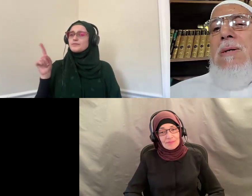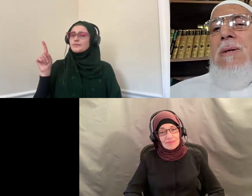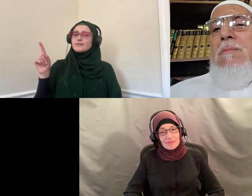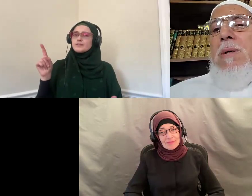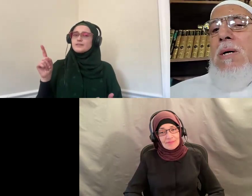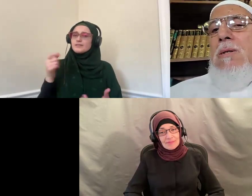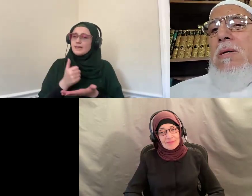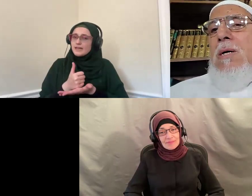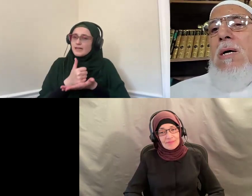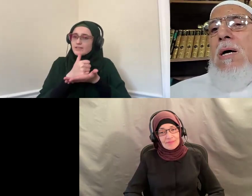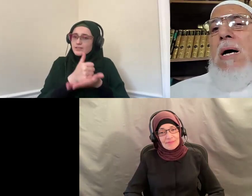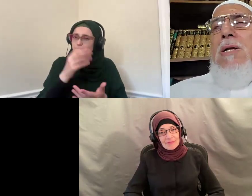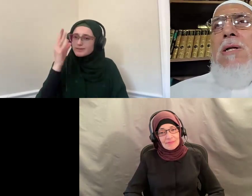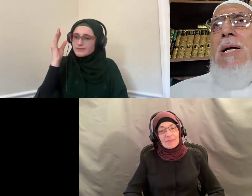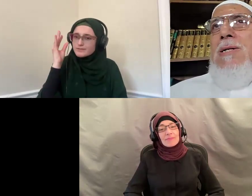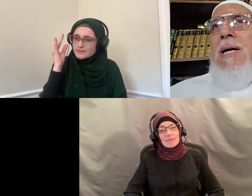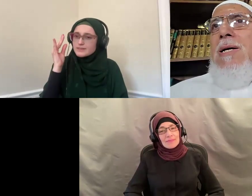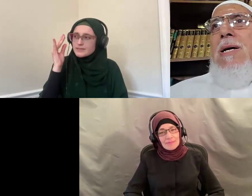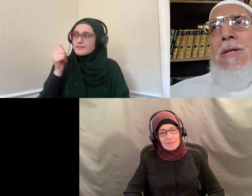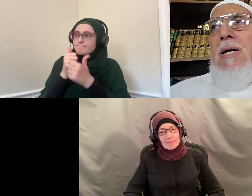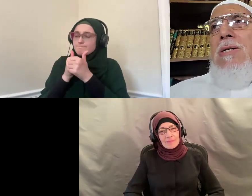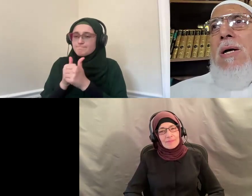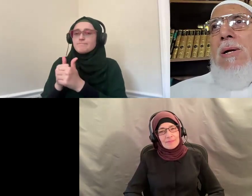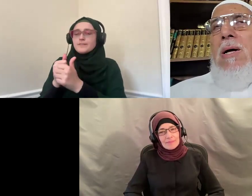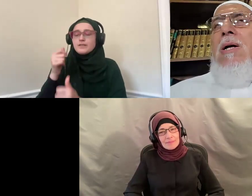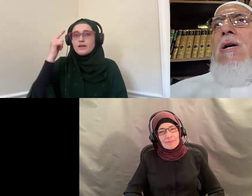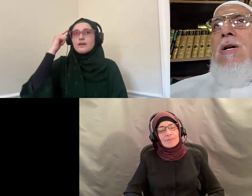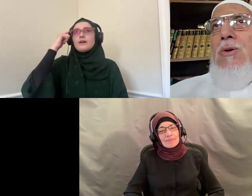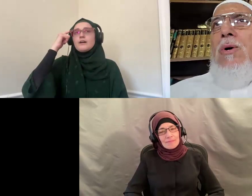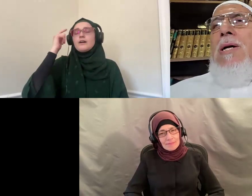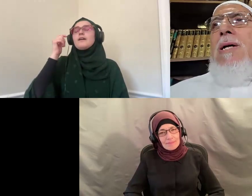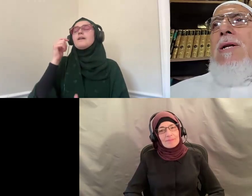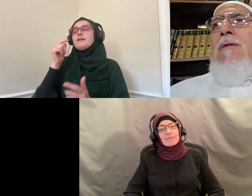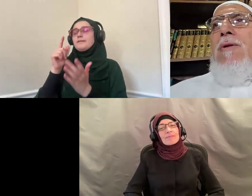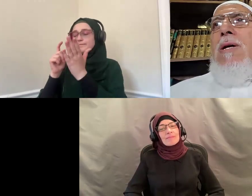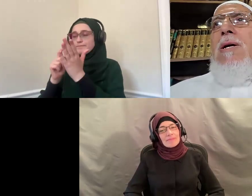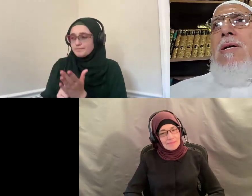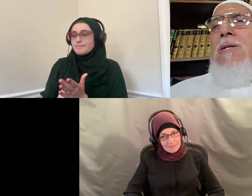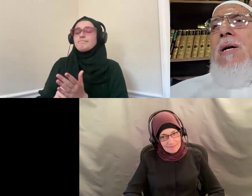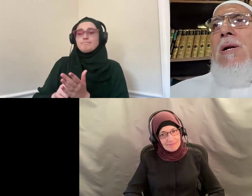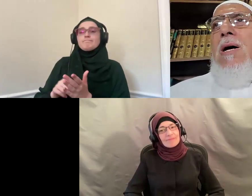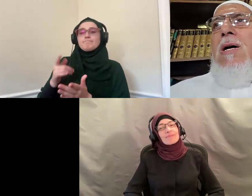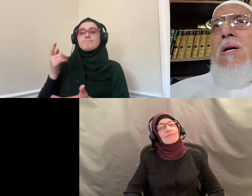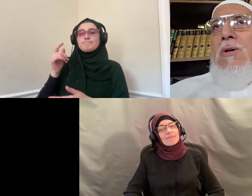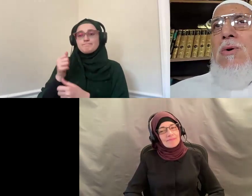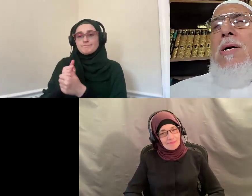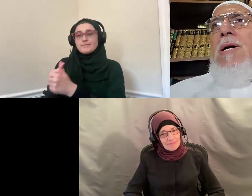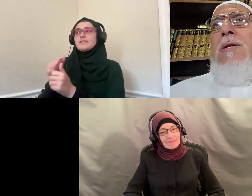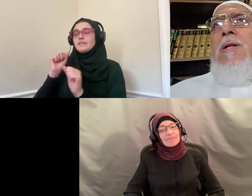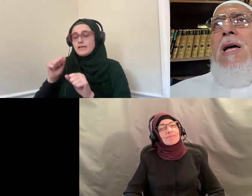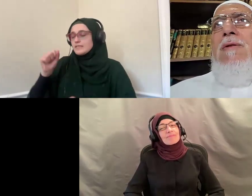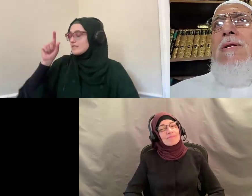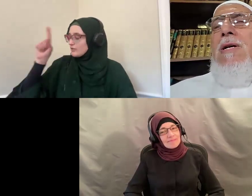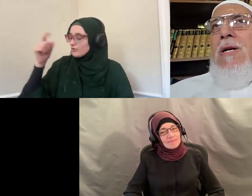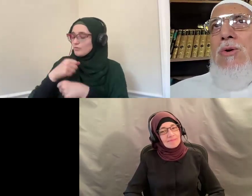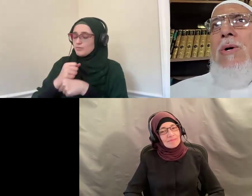submit. Because other than saying, yes, Allah, you created everything. Yes, Allah, you